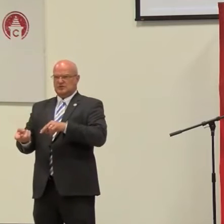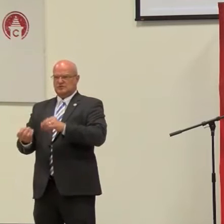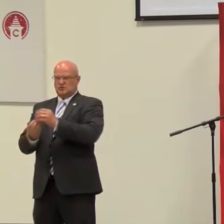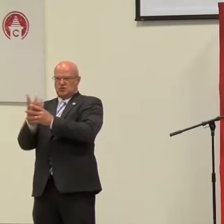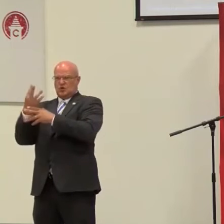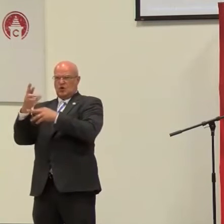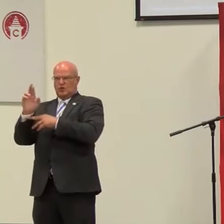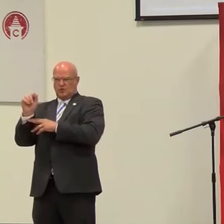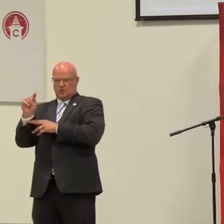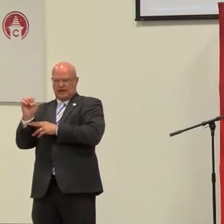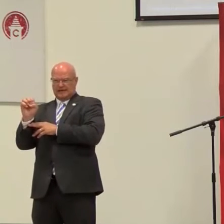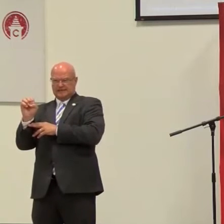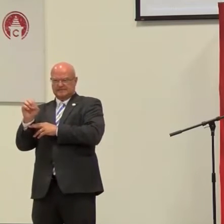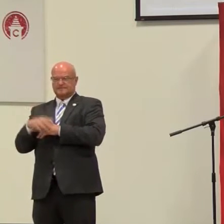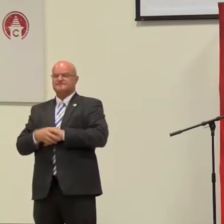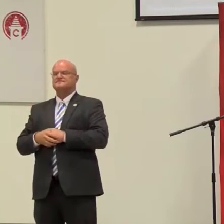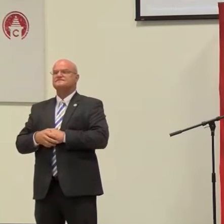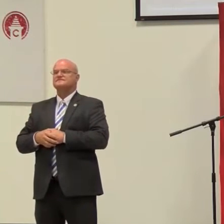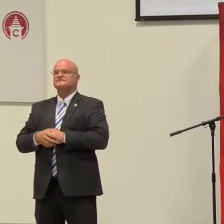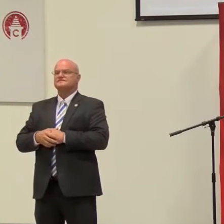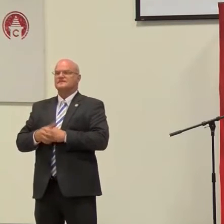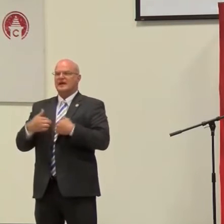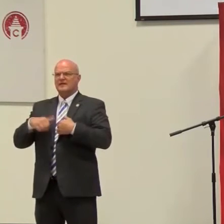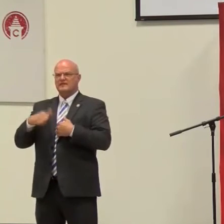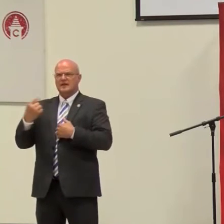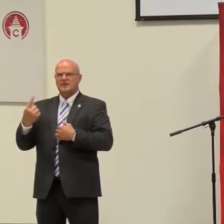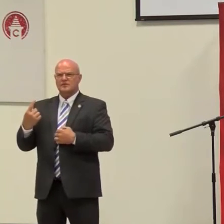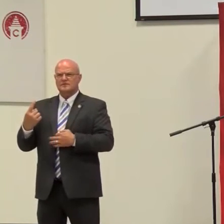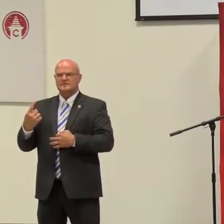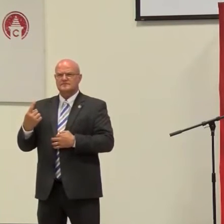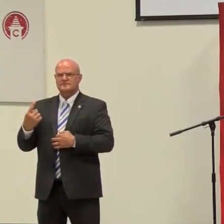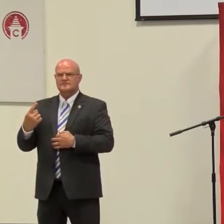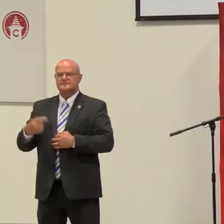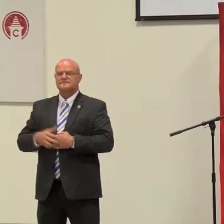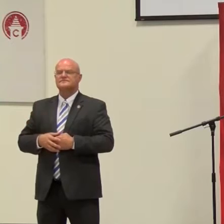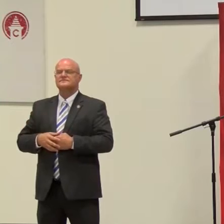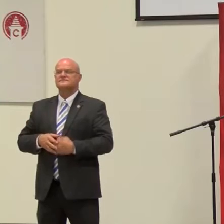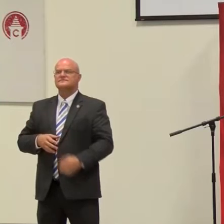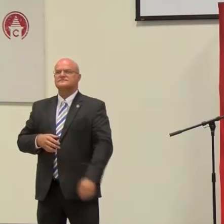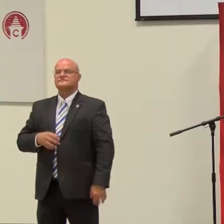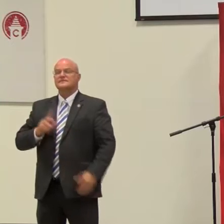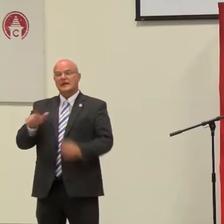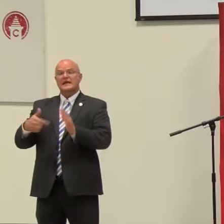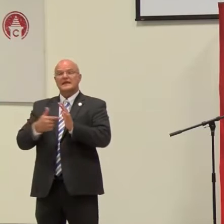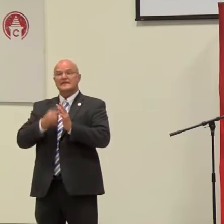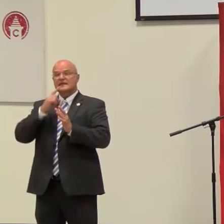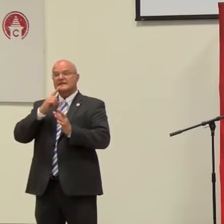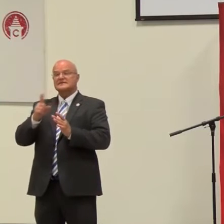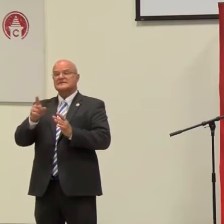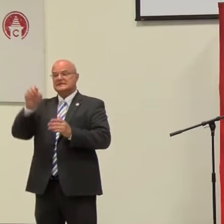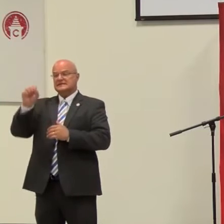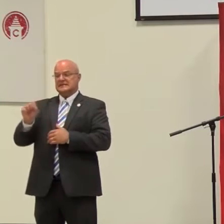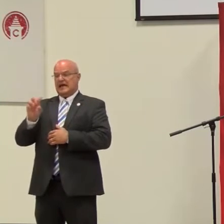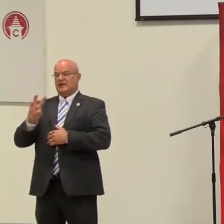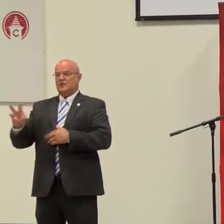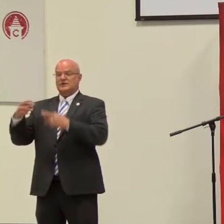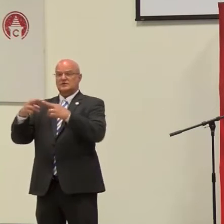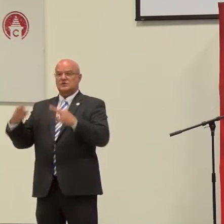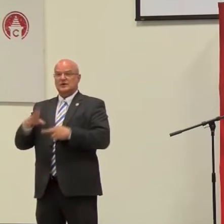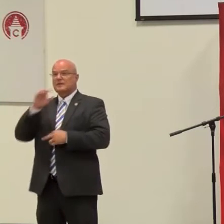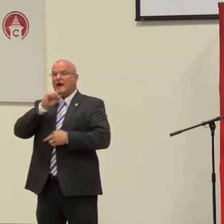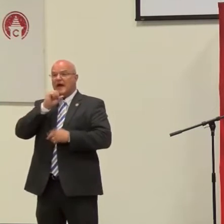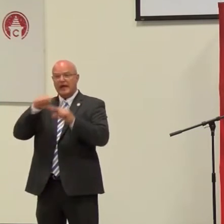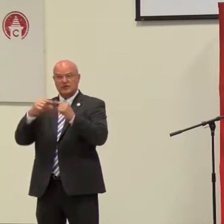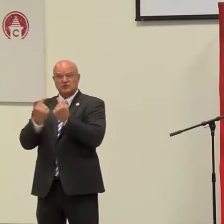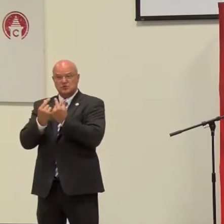rate. And then let's see if we have another one here. This is the Southwest region by